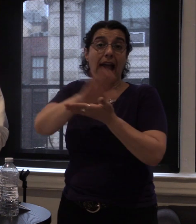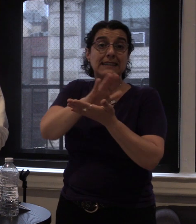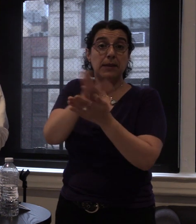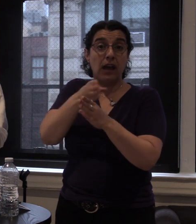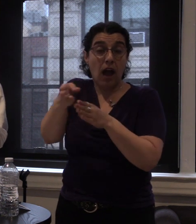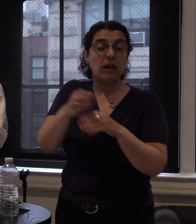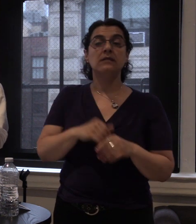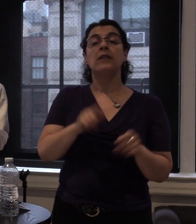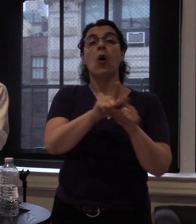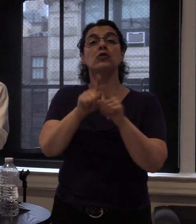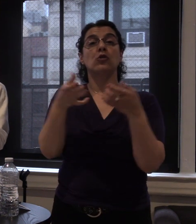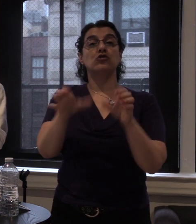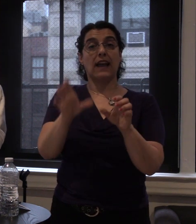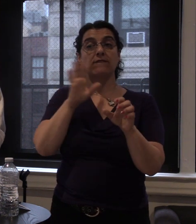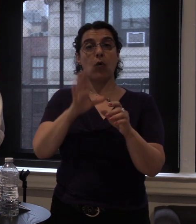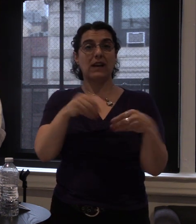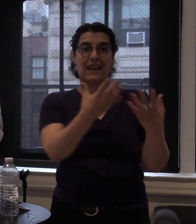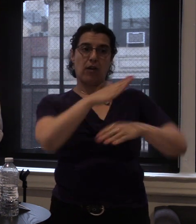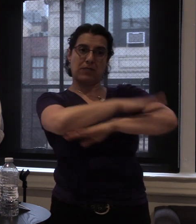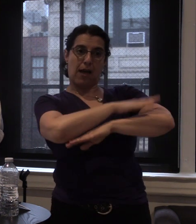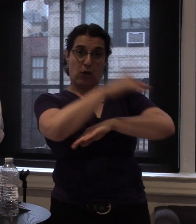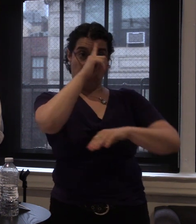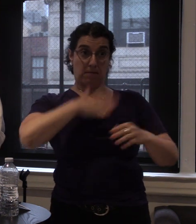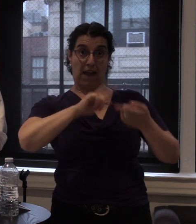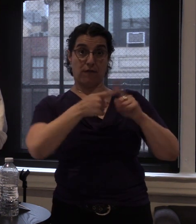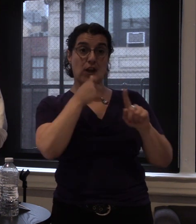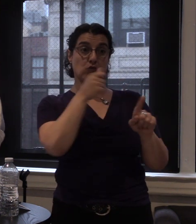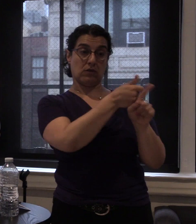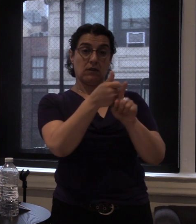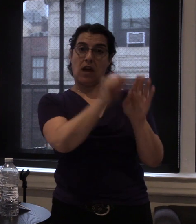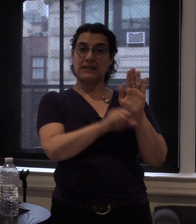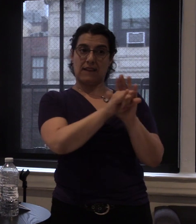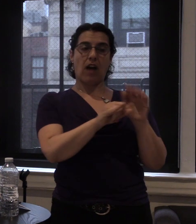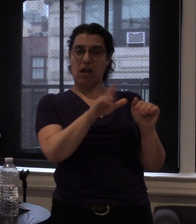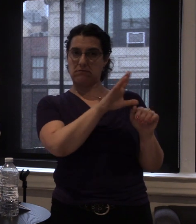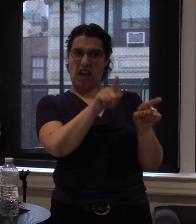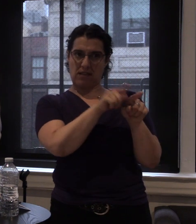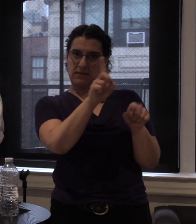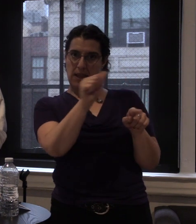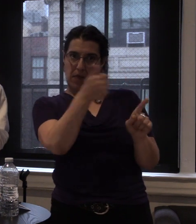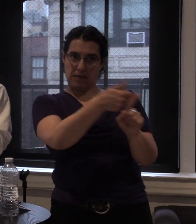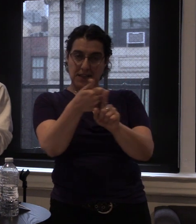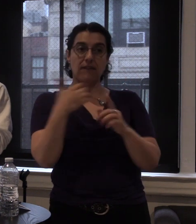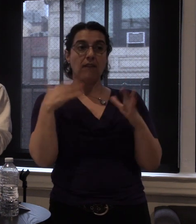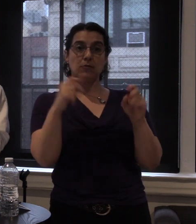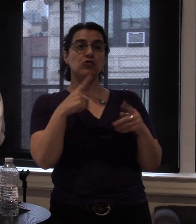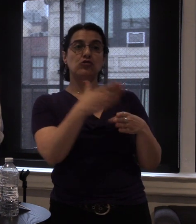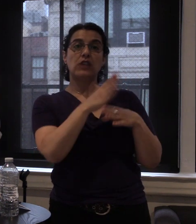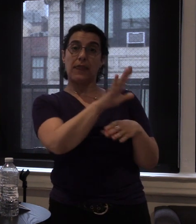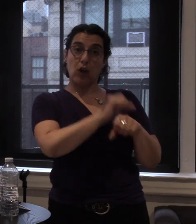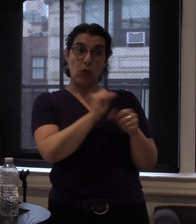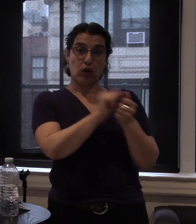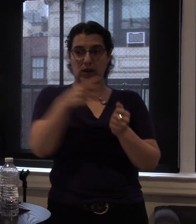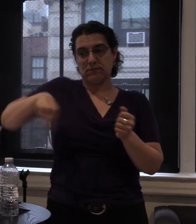And it's also a chance to give platform for my friends who identify as disabled person to have opportunity to share their work